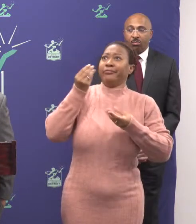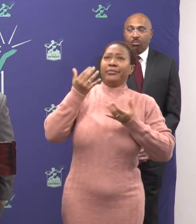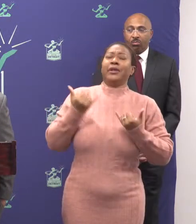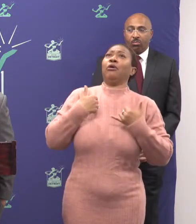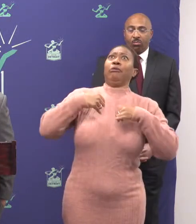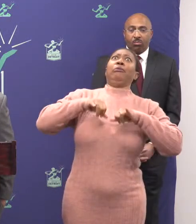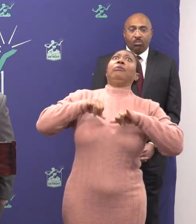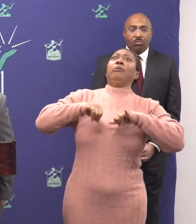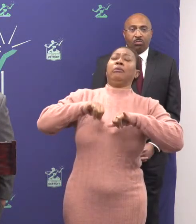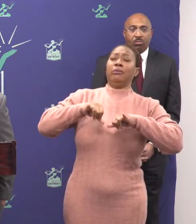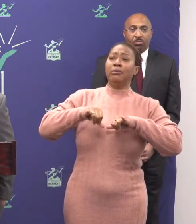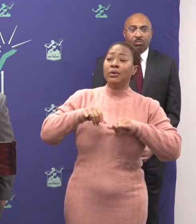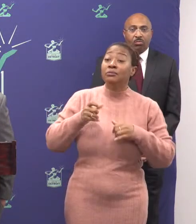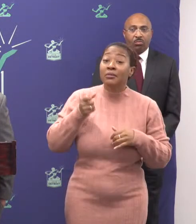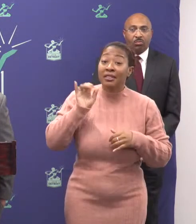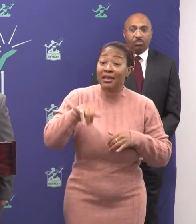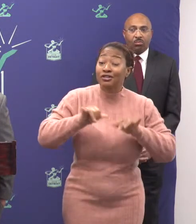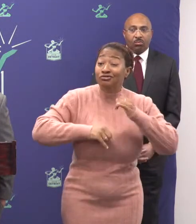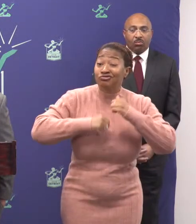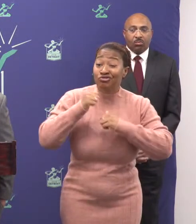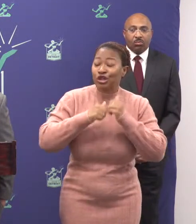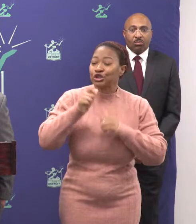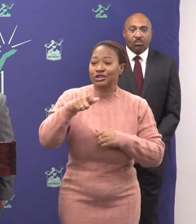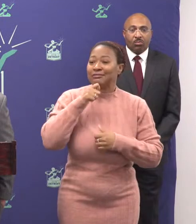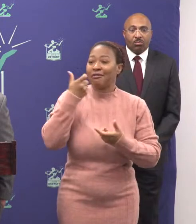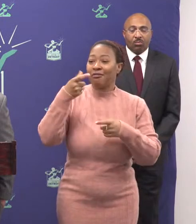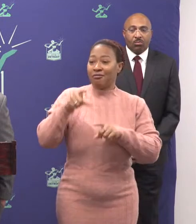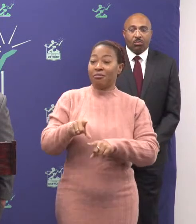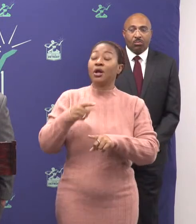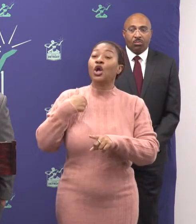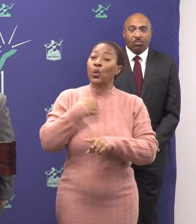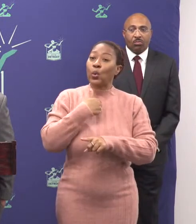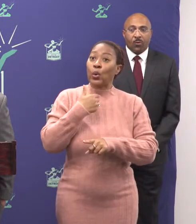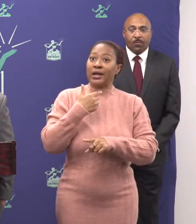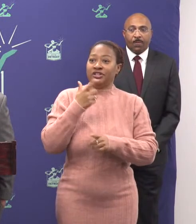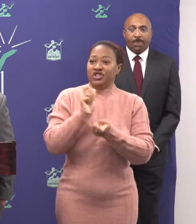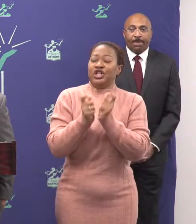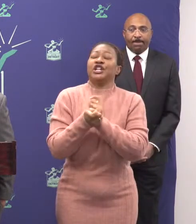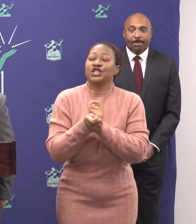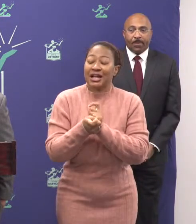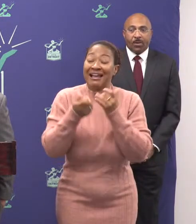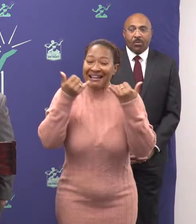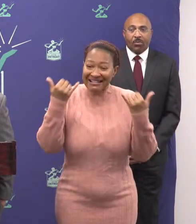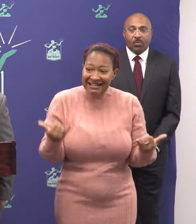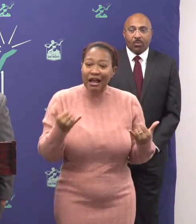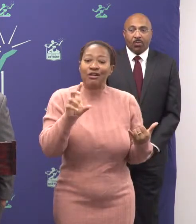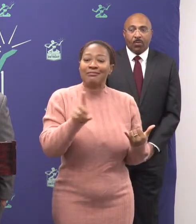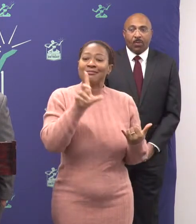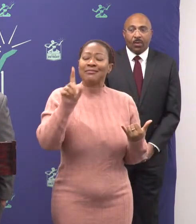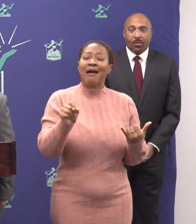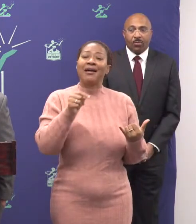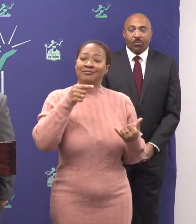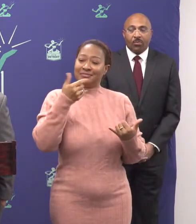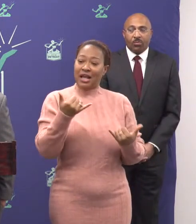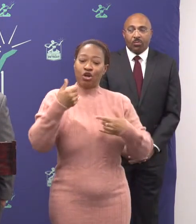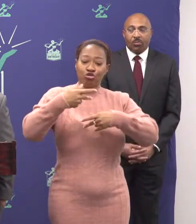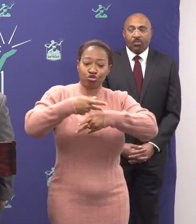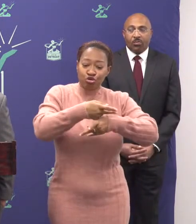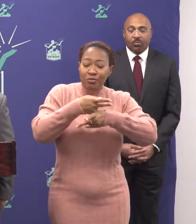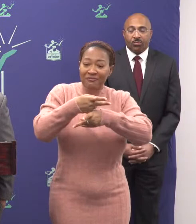today. It was a structure that should not have happened, and that's why we changed it. So now DDOT is supervising